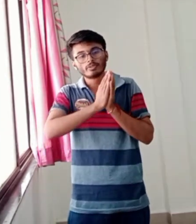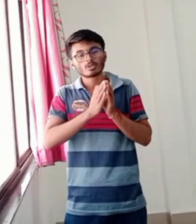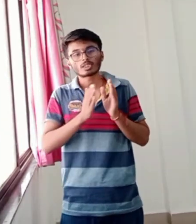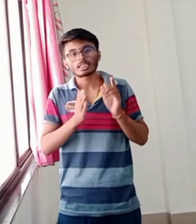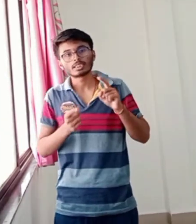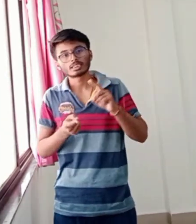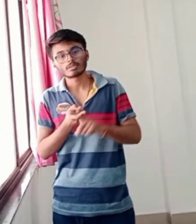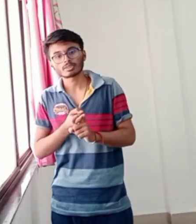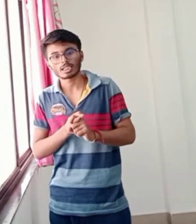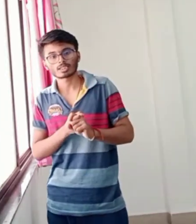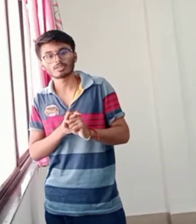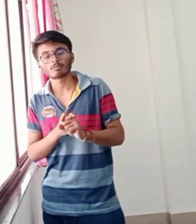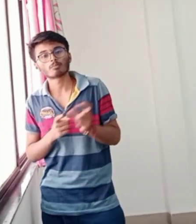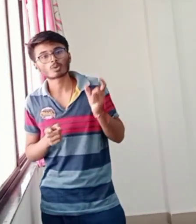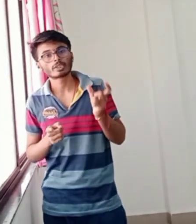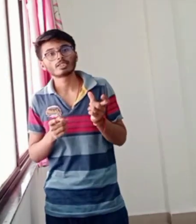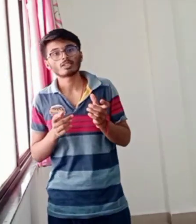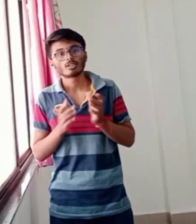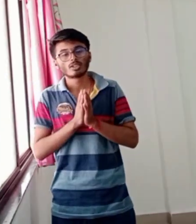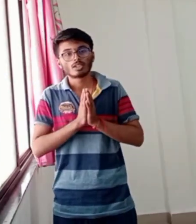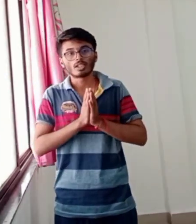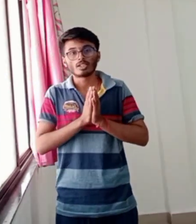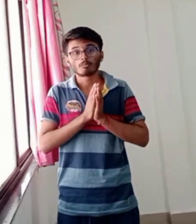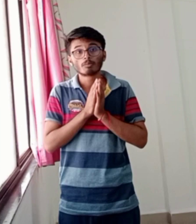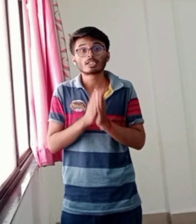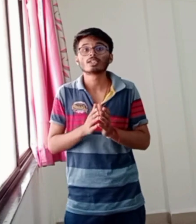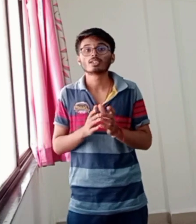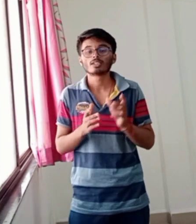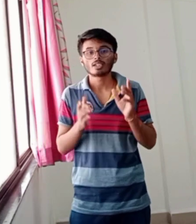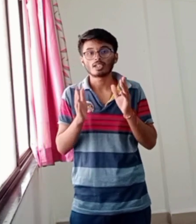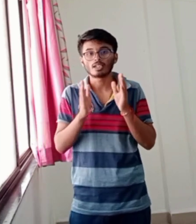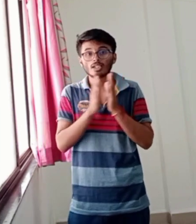that enzymes are the protein, but